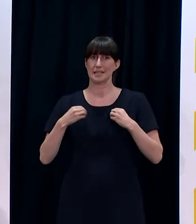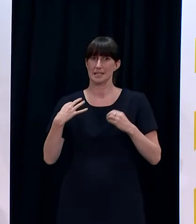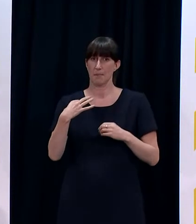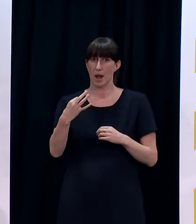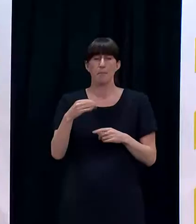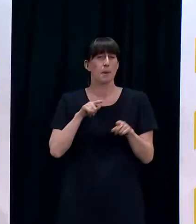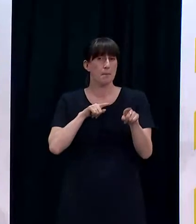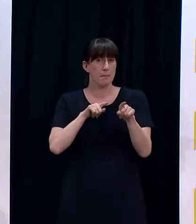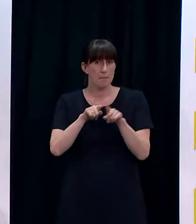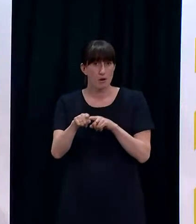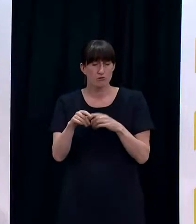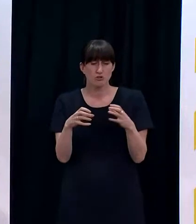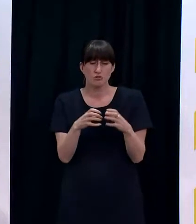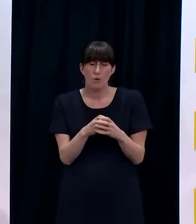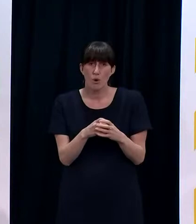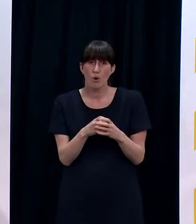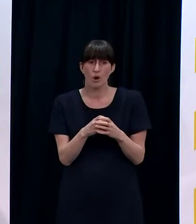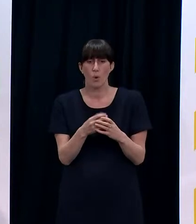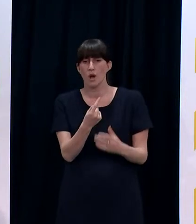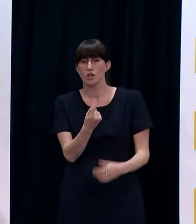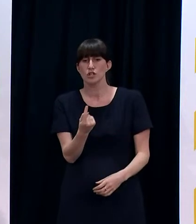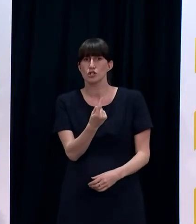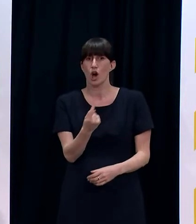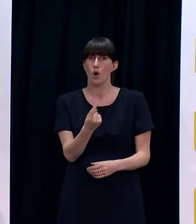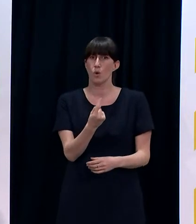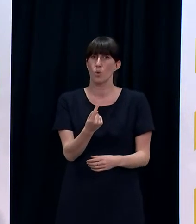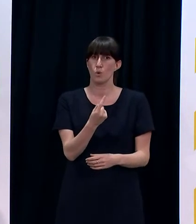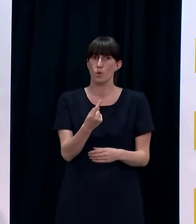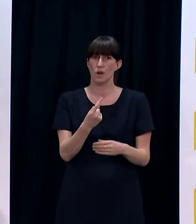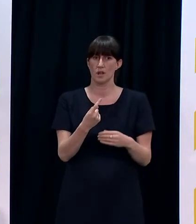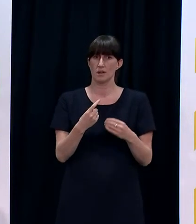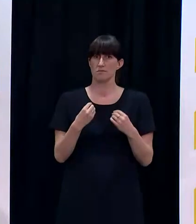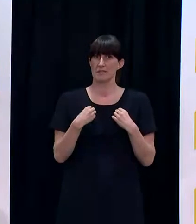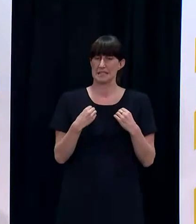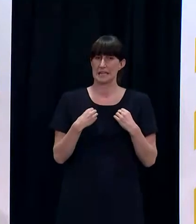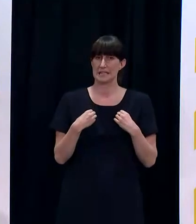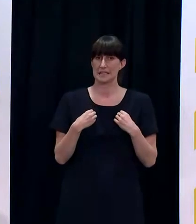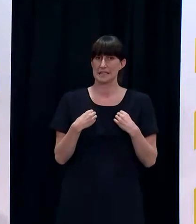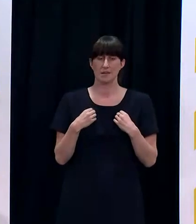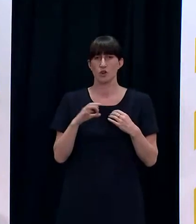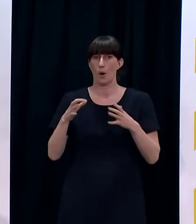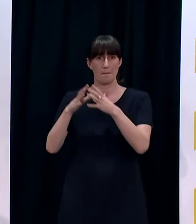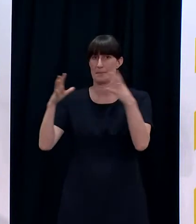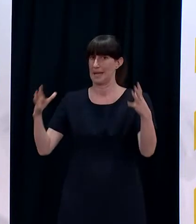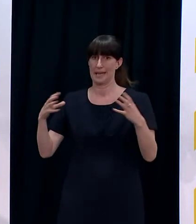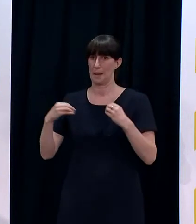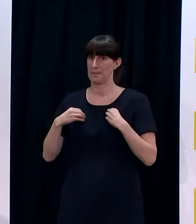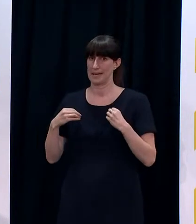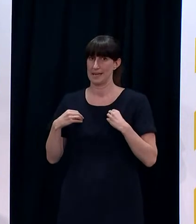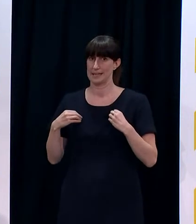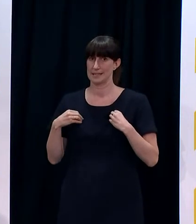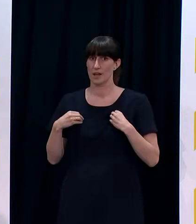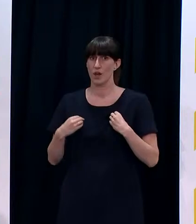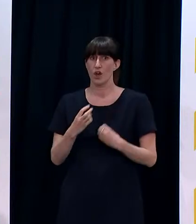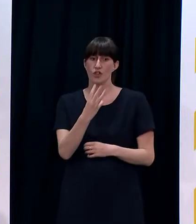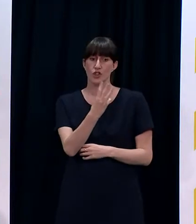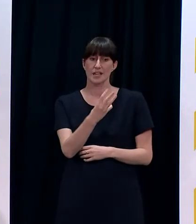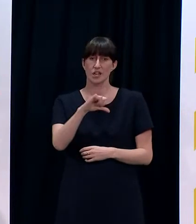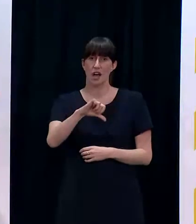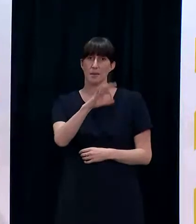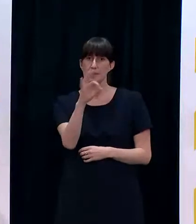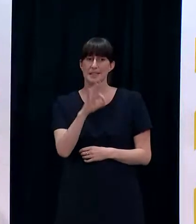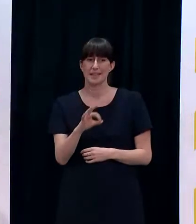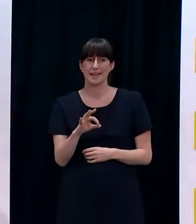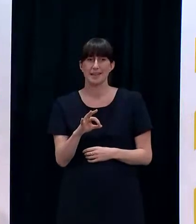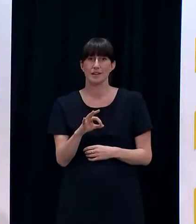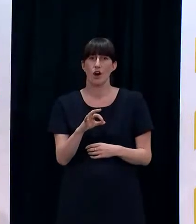be sole traders or small firms rather than big companies. About 59% of employees covered by the wage subsidy are